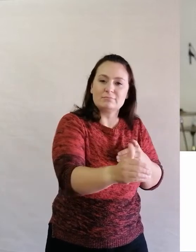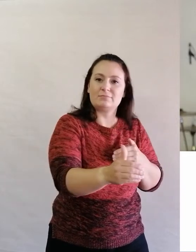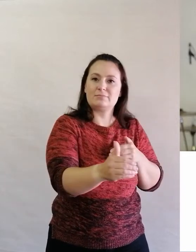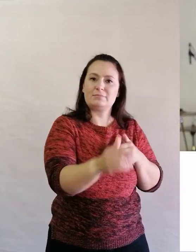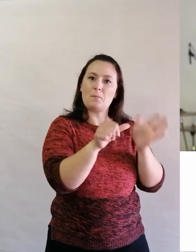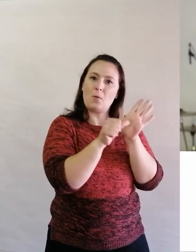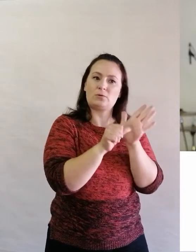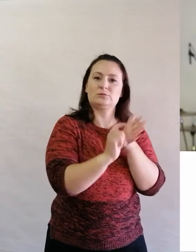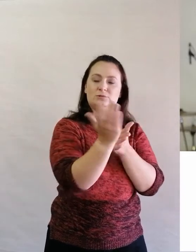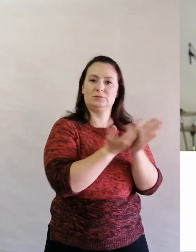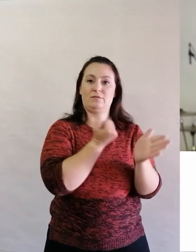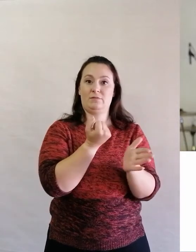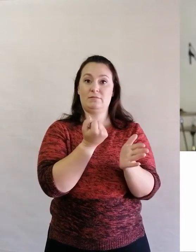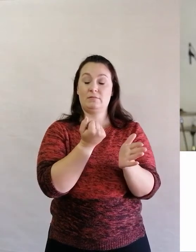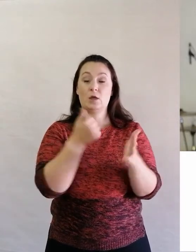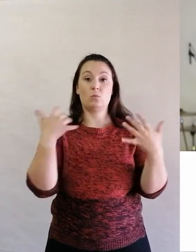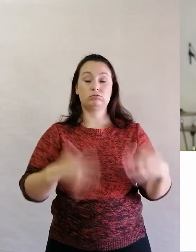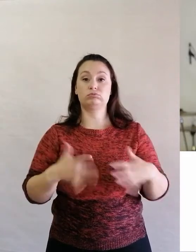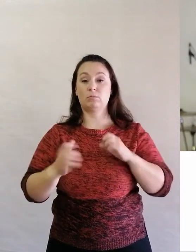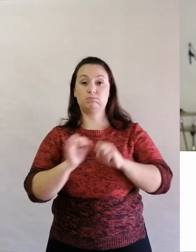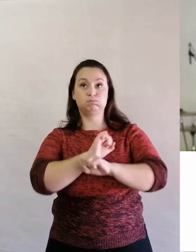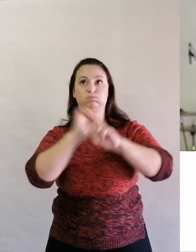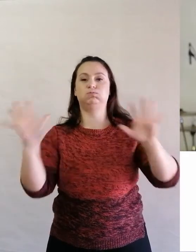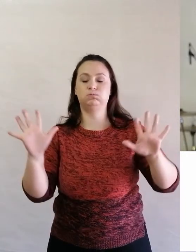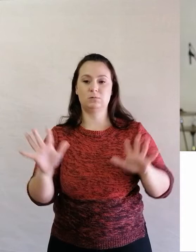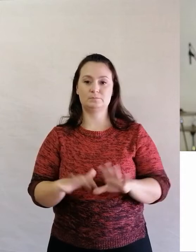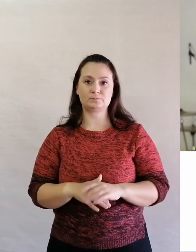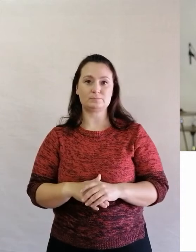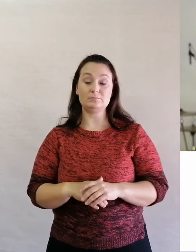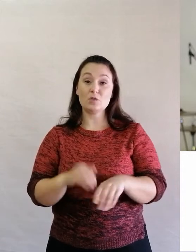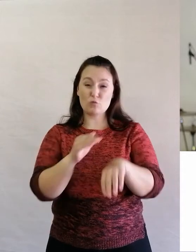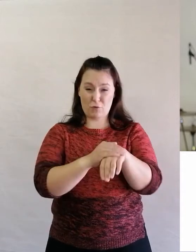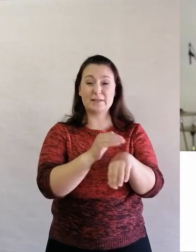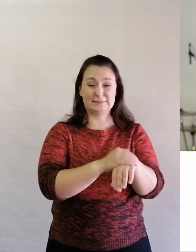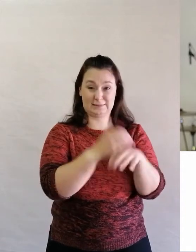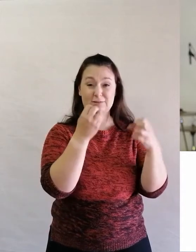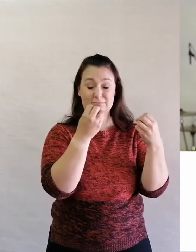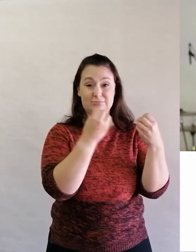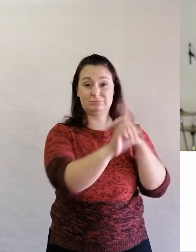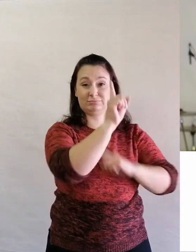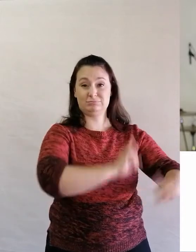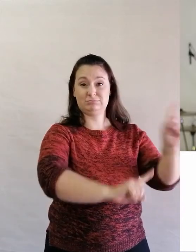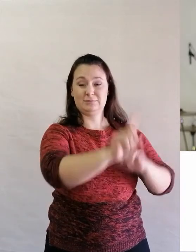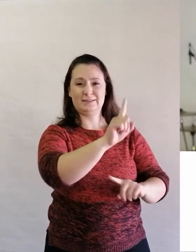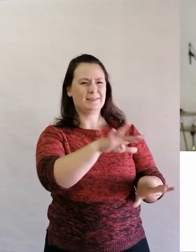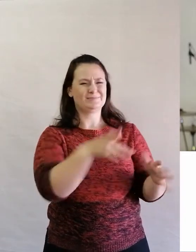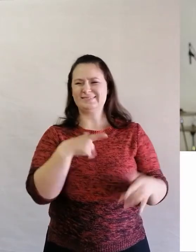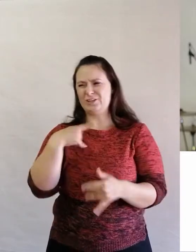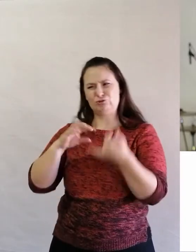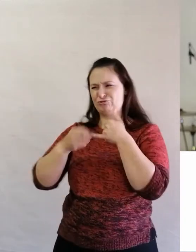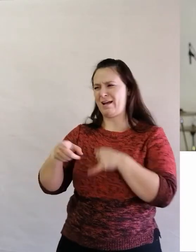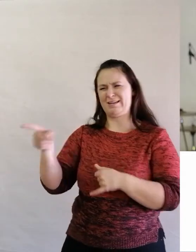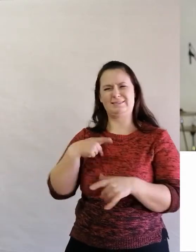get born again. That was radical for me. And like I said, I lost a whole lot of friends. I had friends saying to me, look, I tried this whole born again stuff.